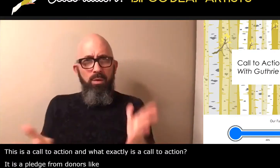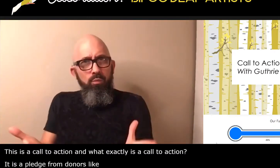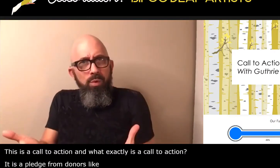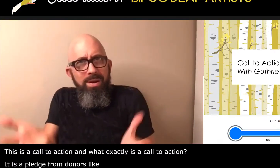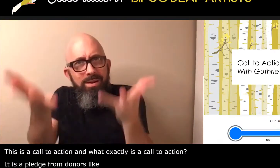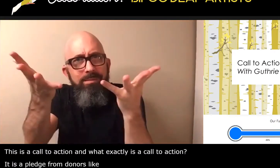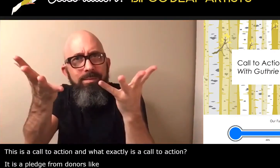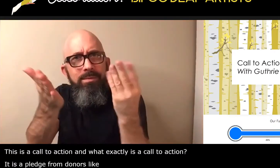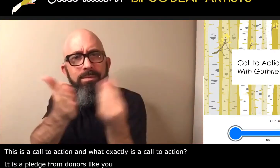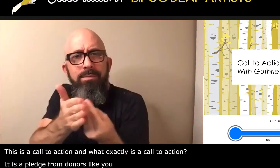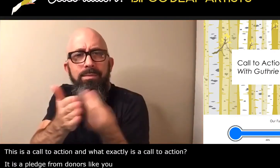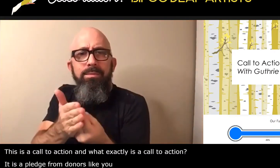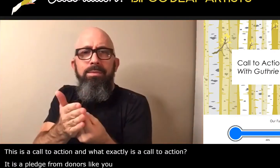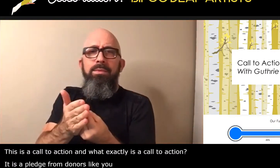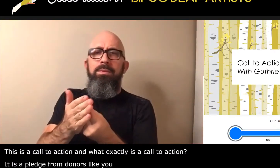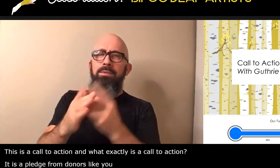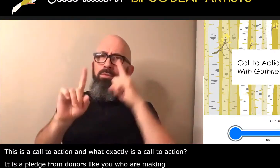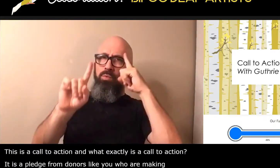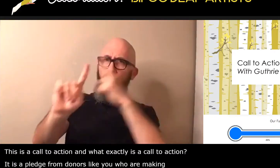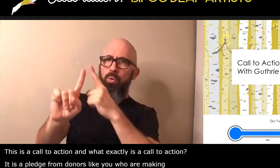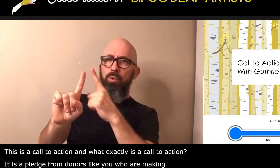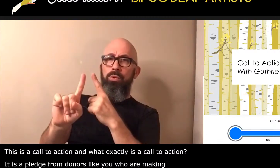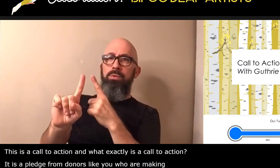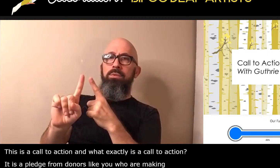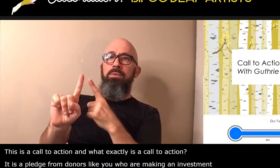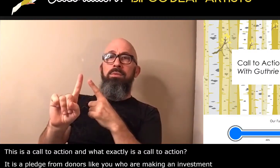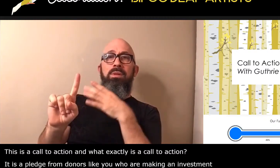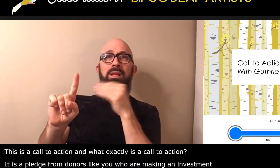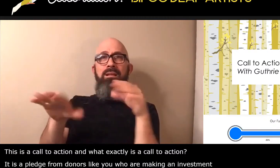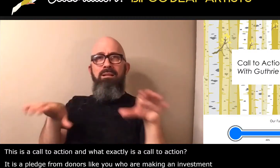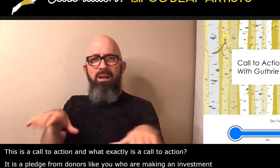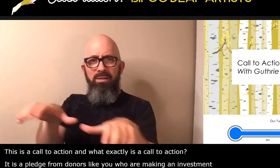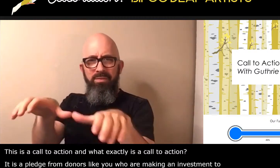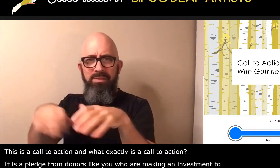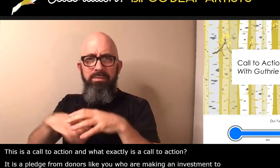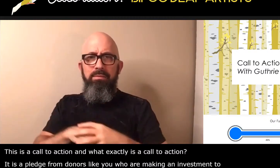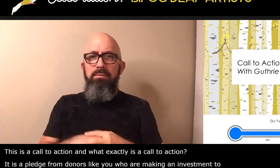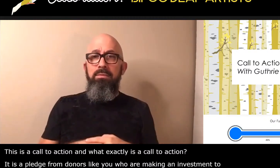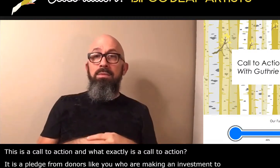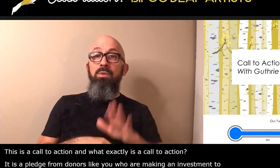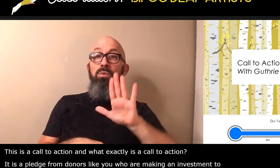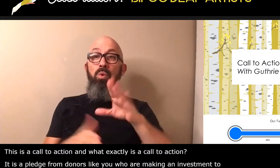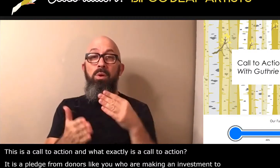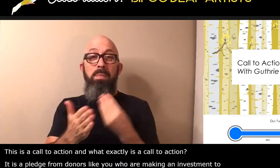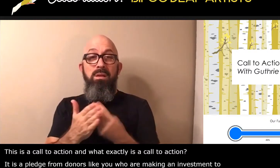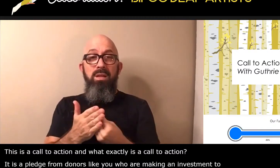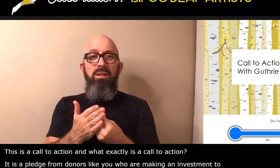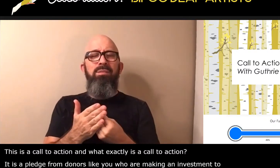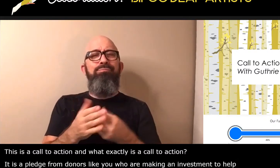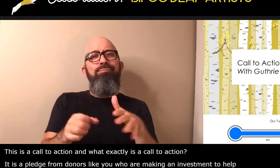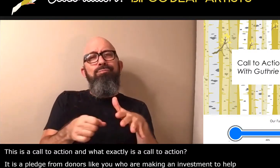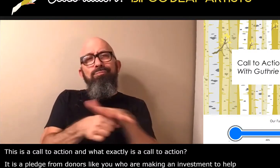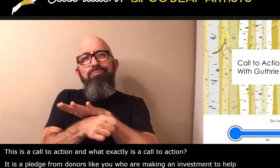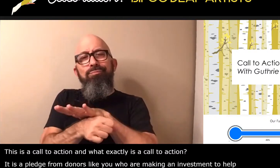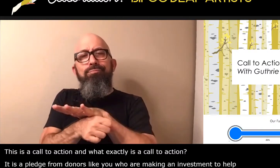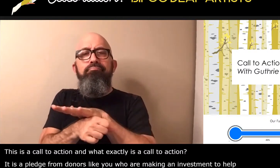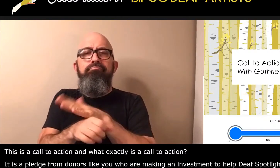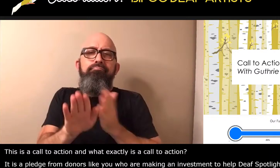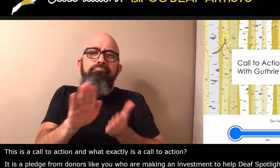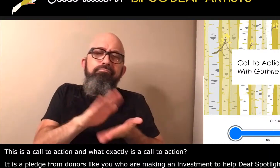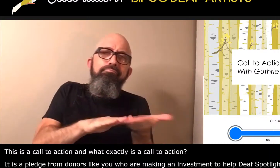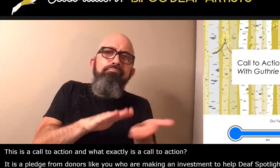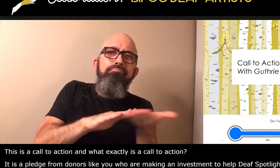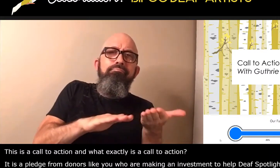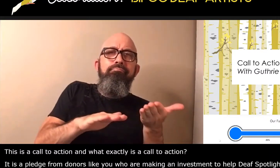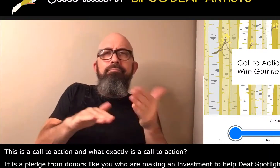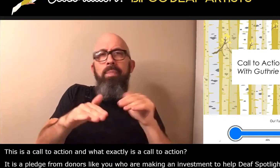who are making an investment to help Deaf Spotlight raise additional funds towards its